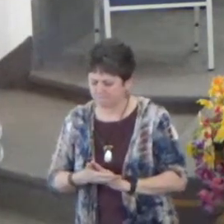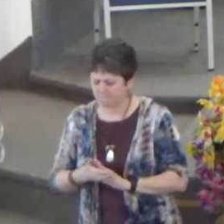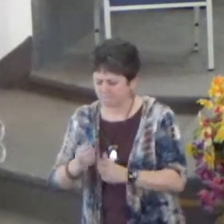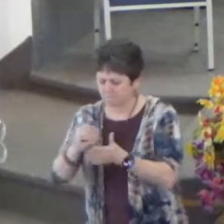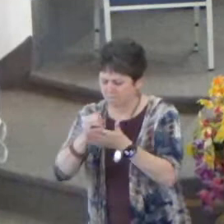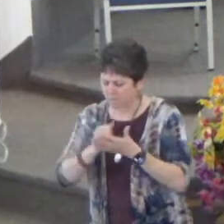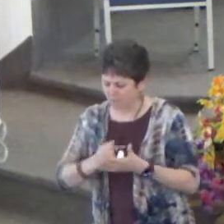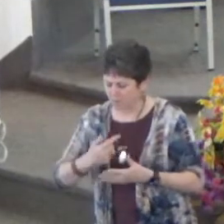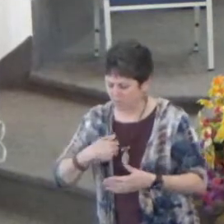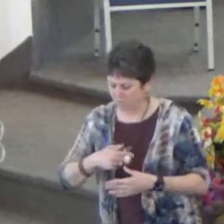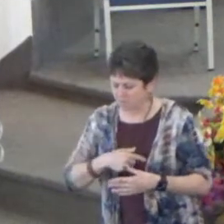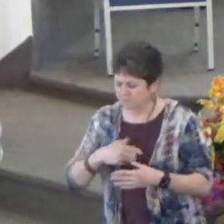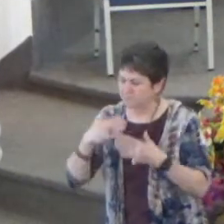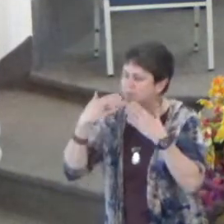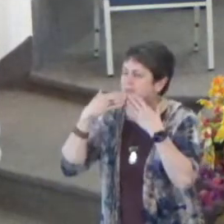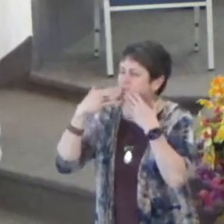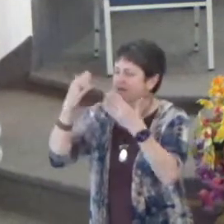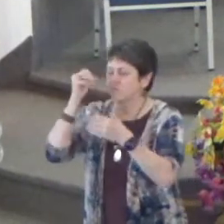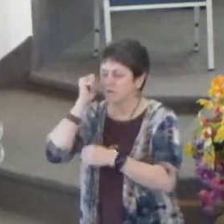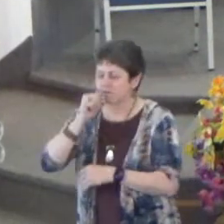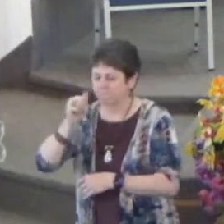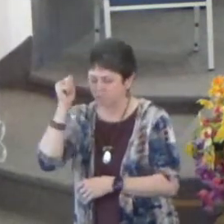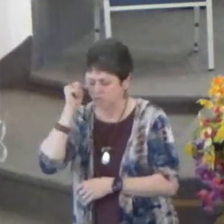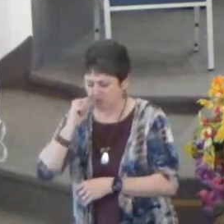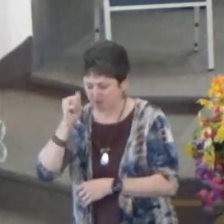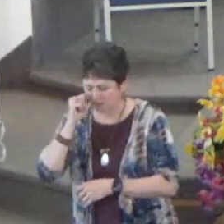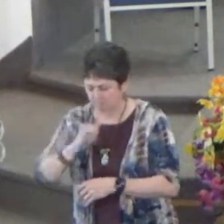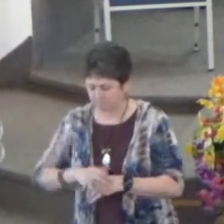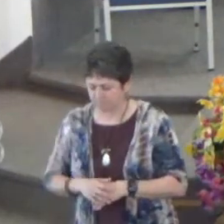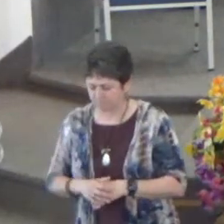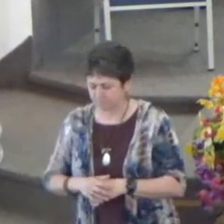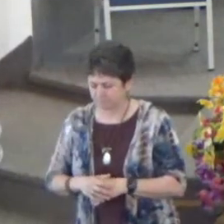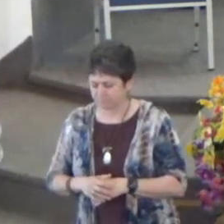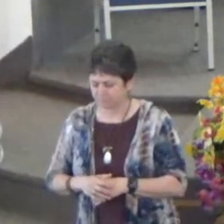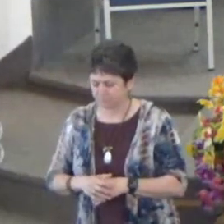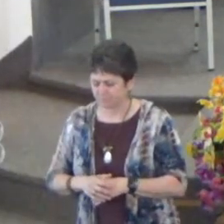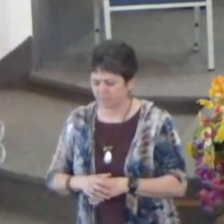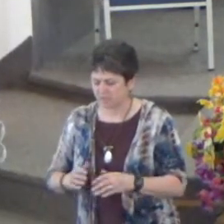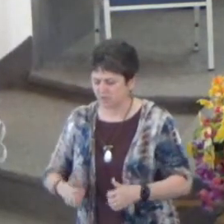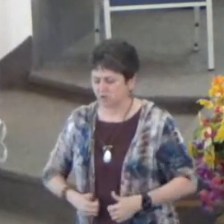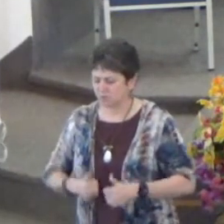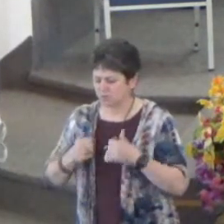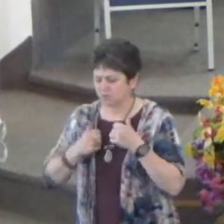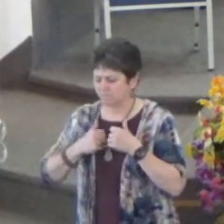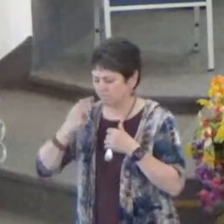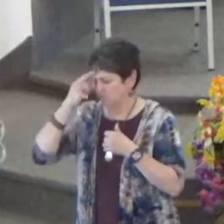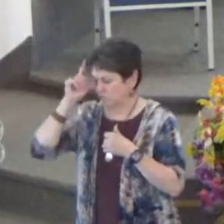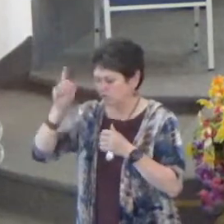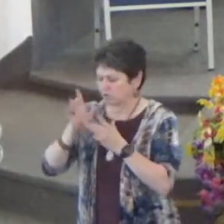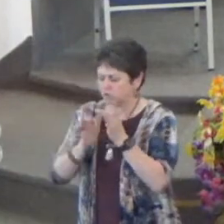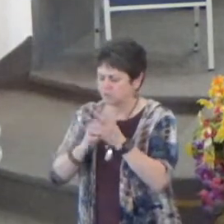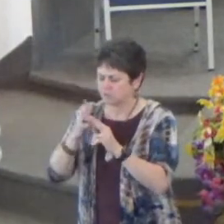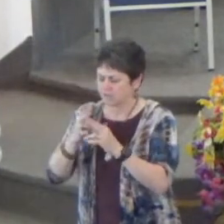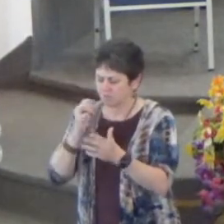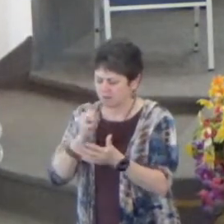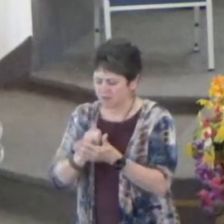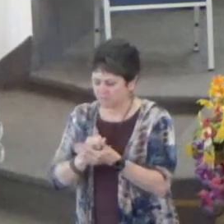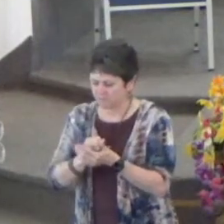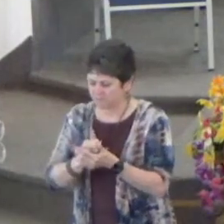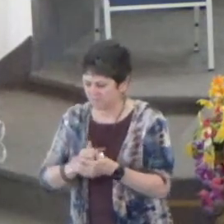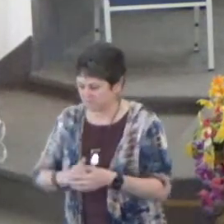Help us to give thanks each day and to live for you. In Jesus' name,